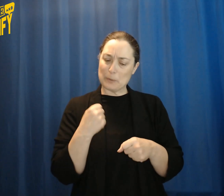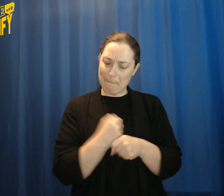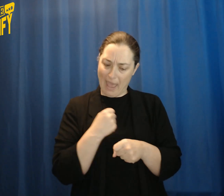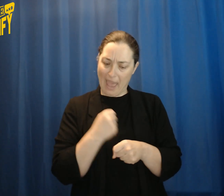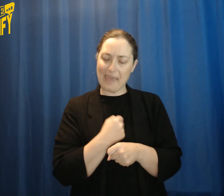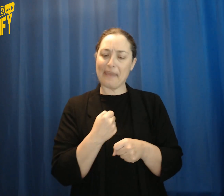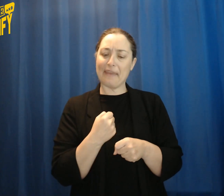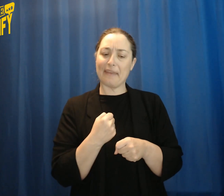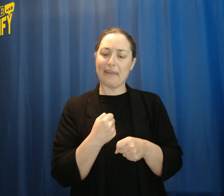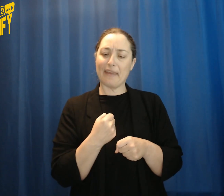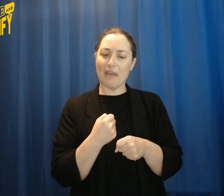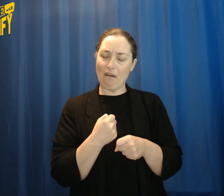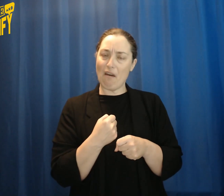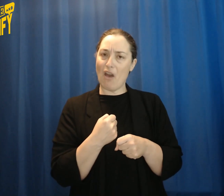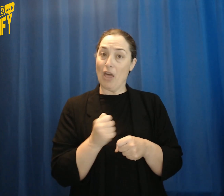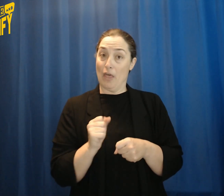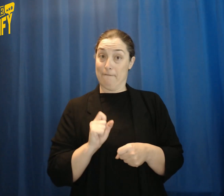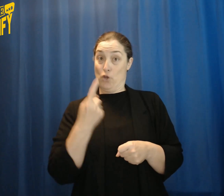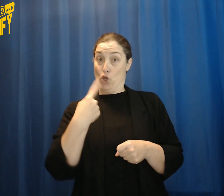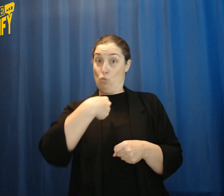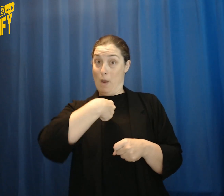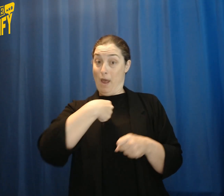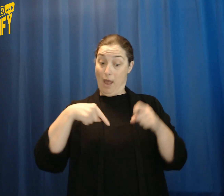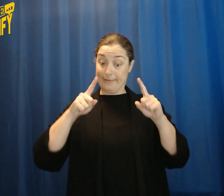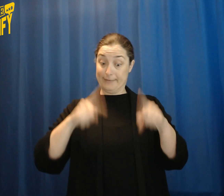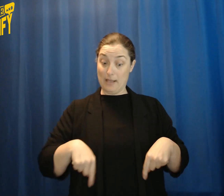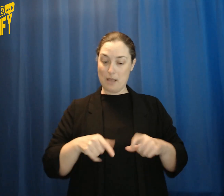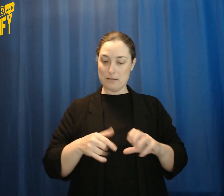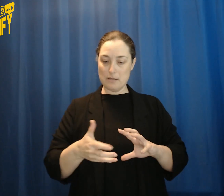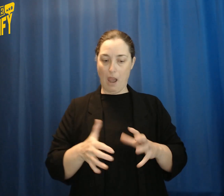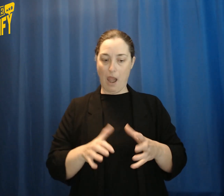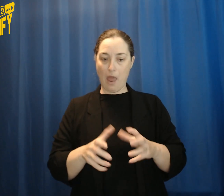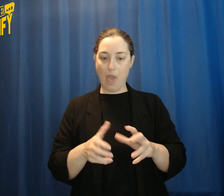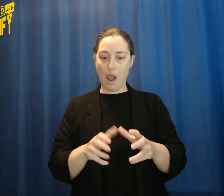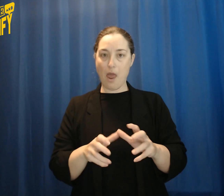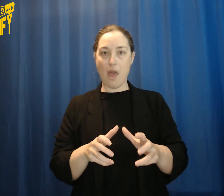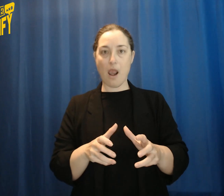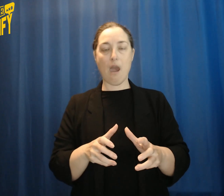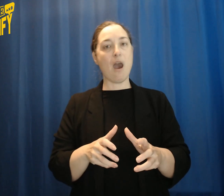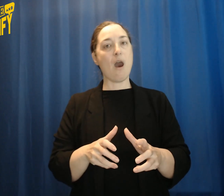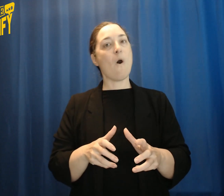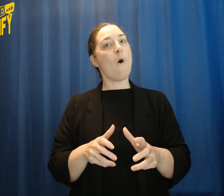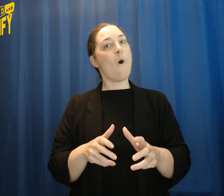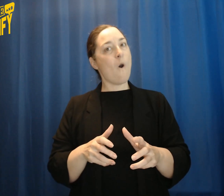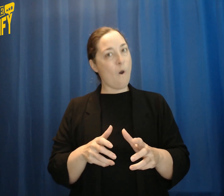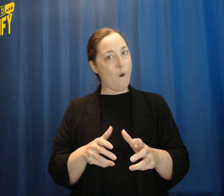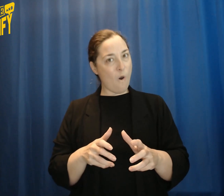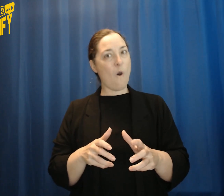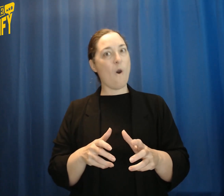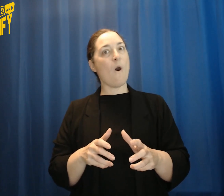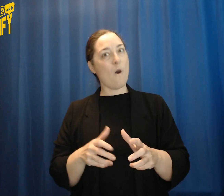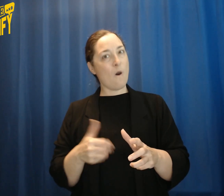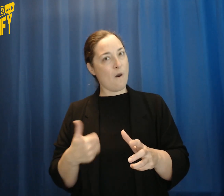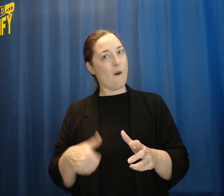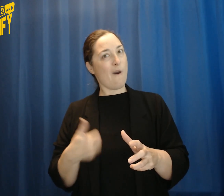got partway through the first one and went, oh, hang on a sec. I realised that, I could apply all this knowledge that